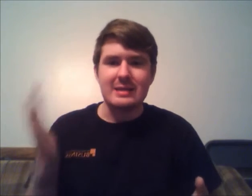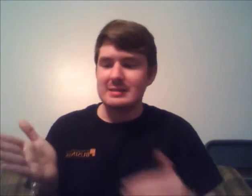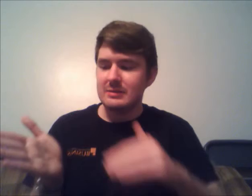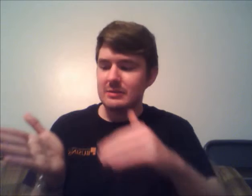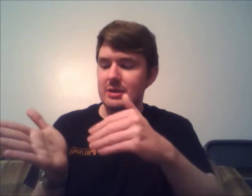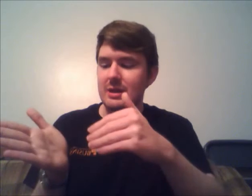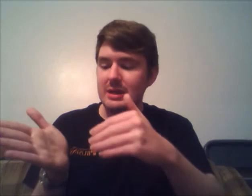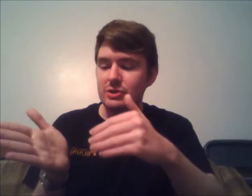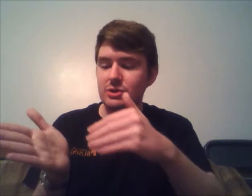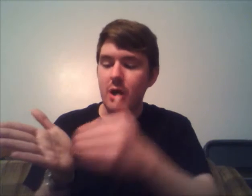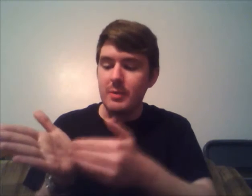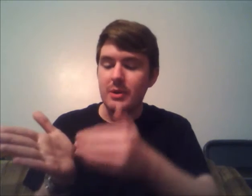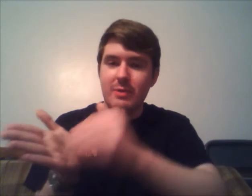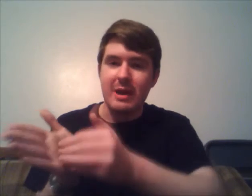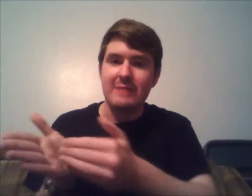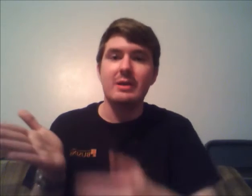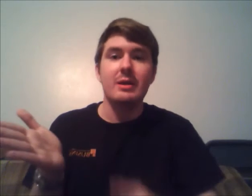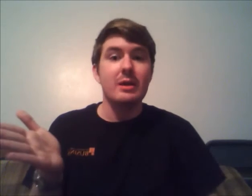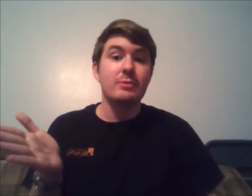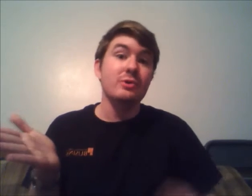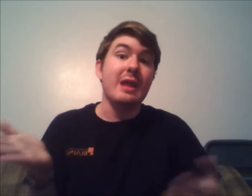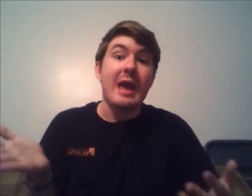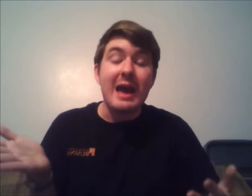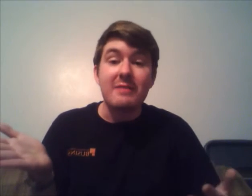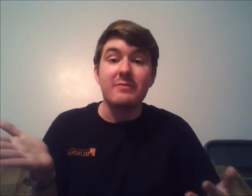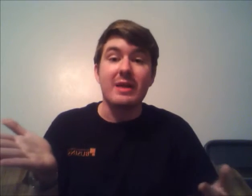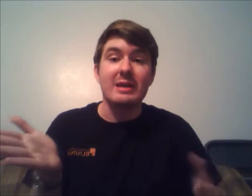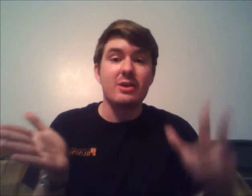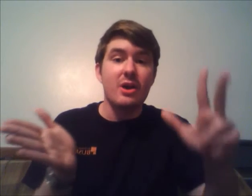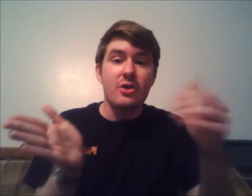is each comma you have it. You can have like